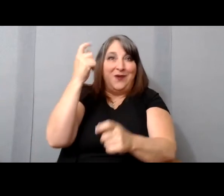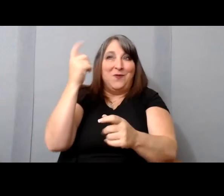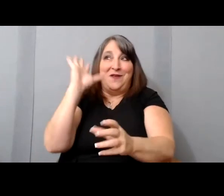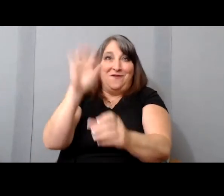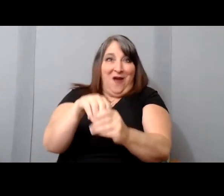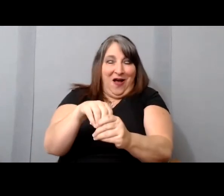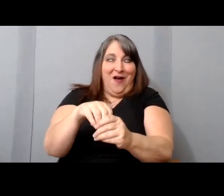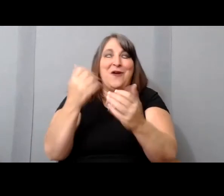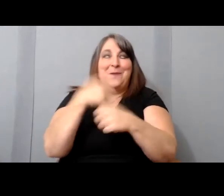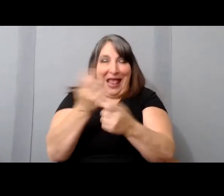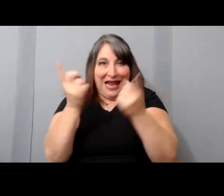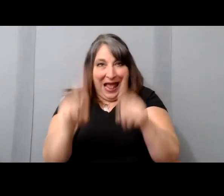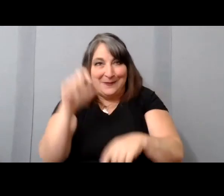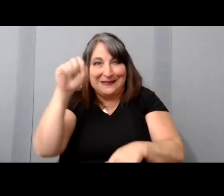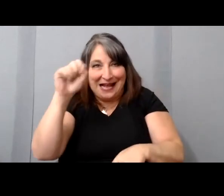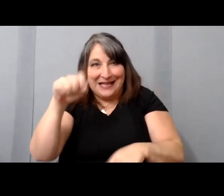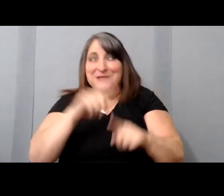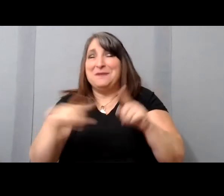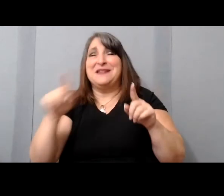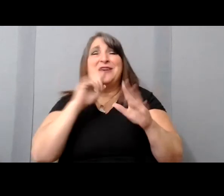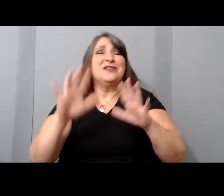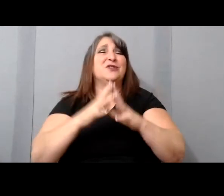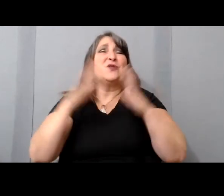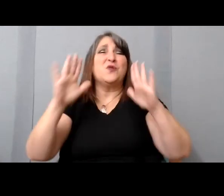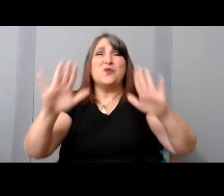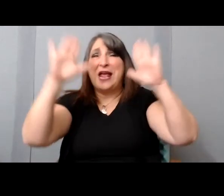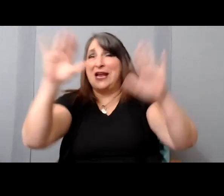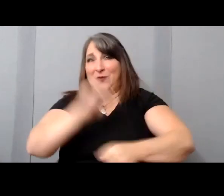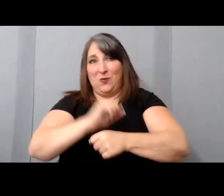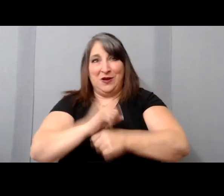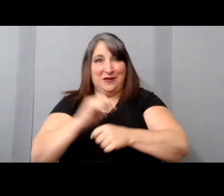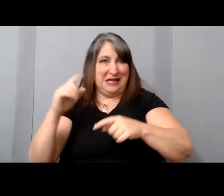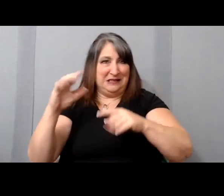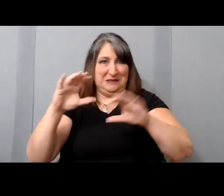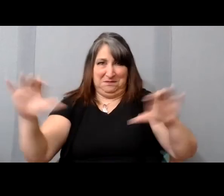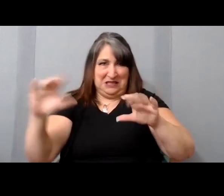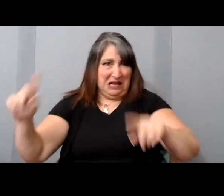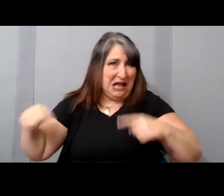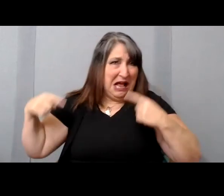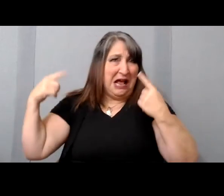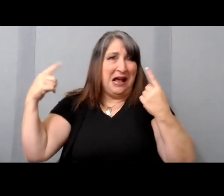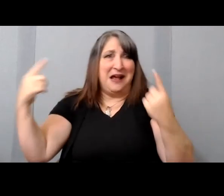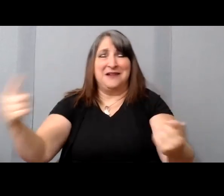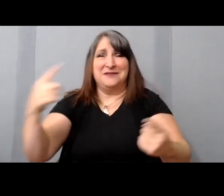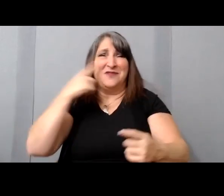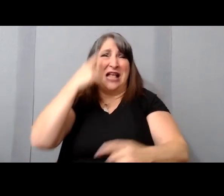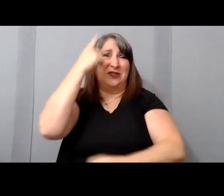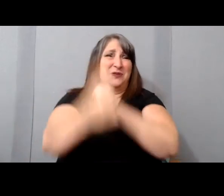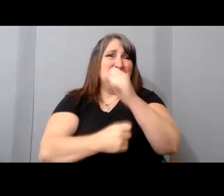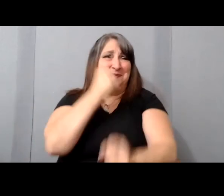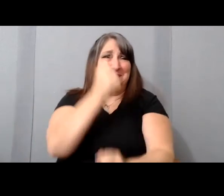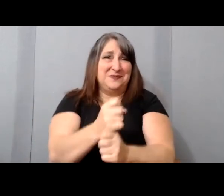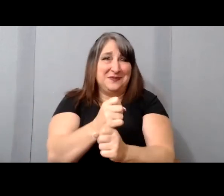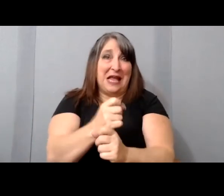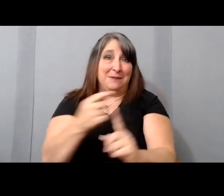happen, but obviously there is great work that has been done over the course of the last 12 months in